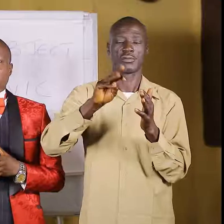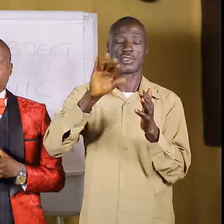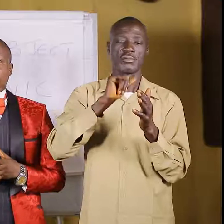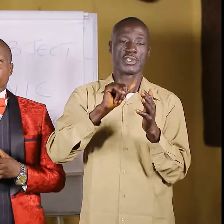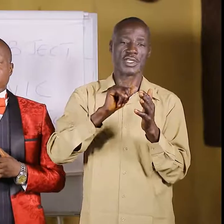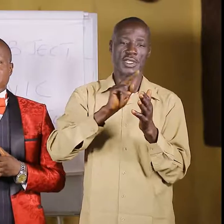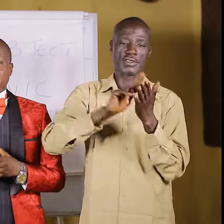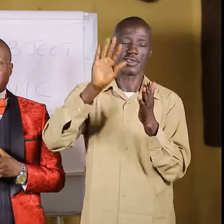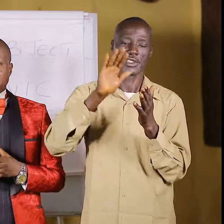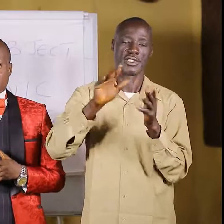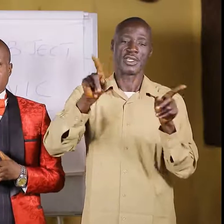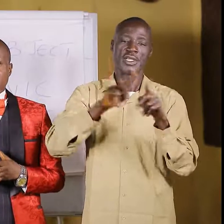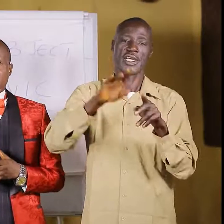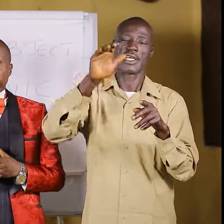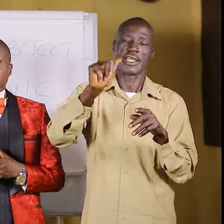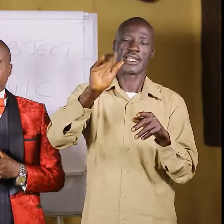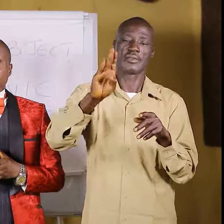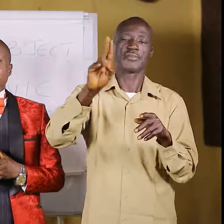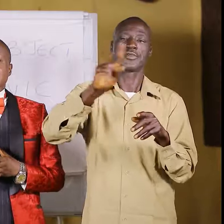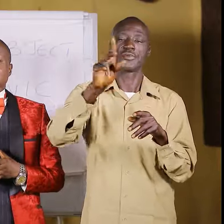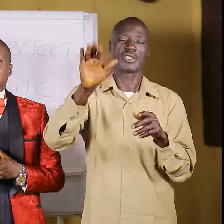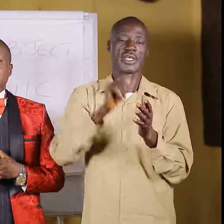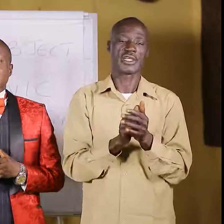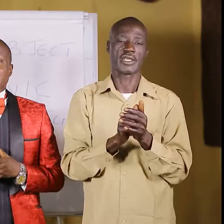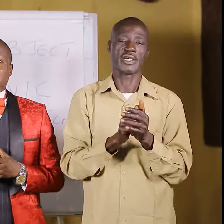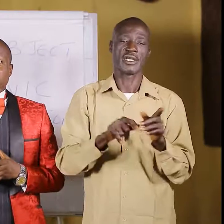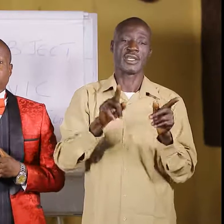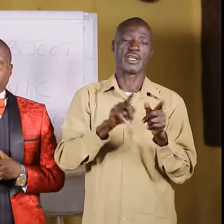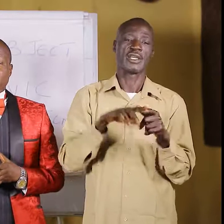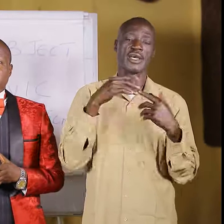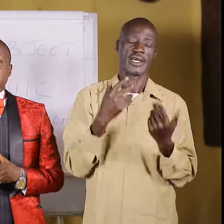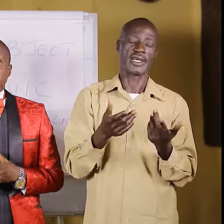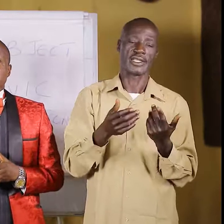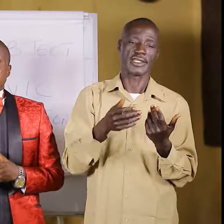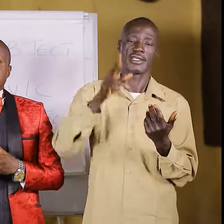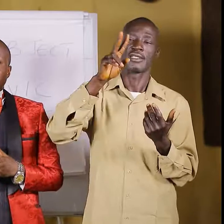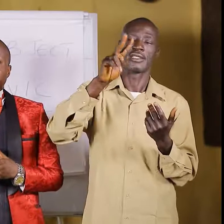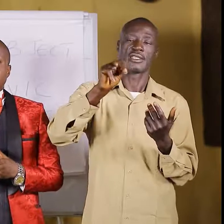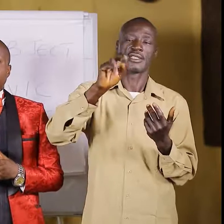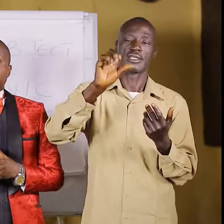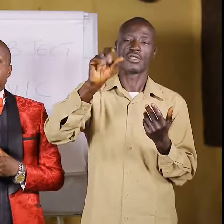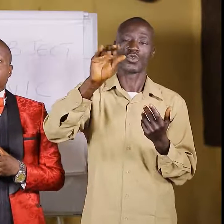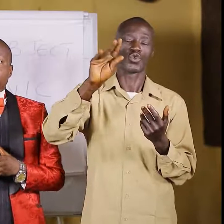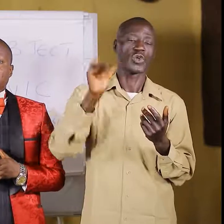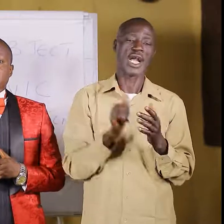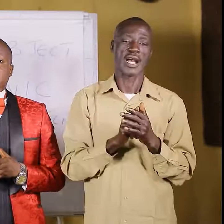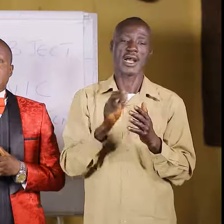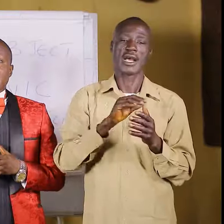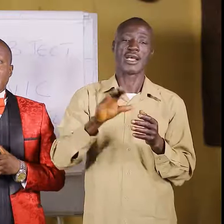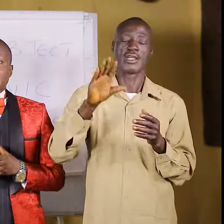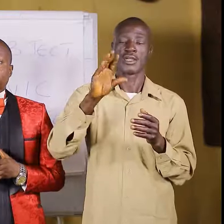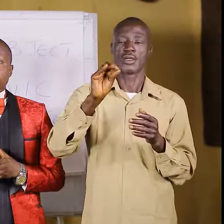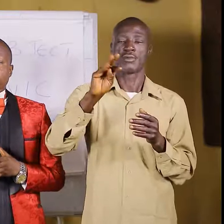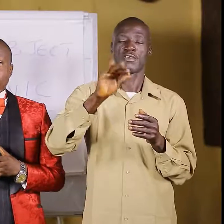like Ahmadu Bello University, Zaria, the likes of Nnamdi Azikiwe University, and the likes of